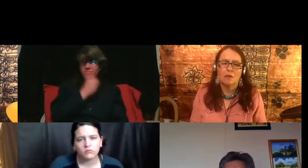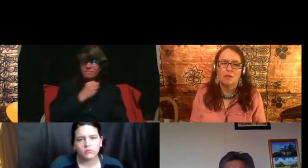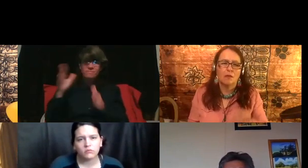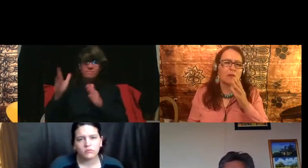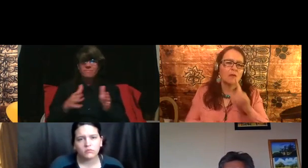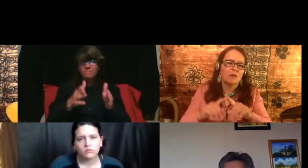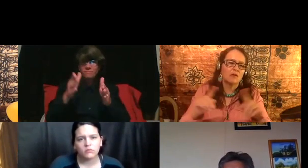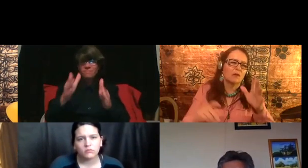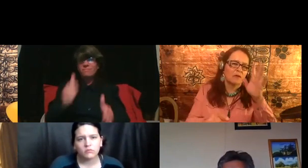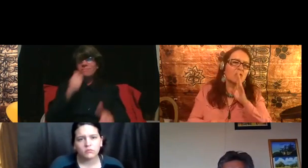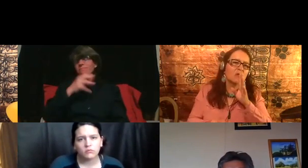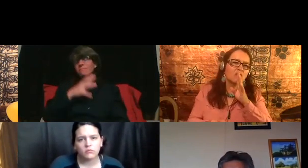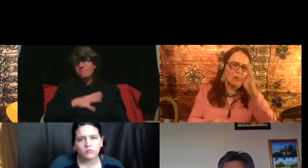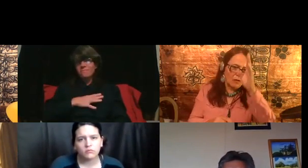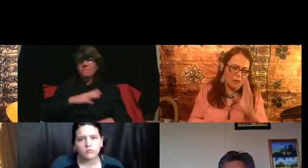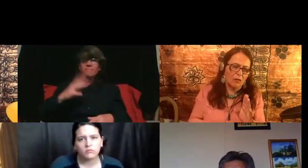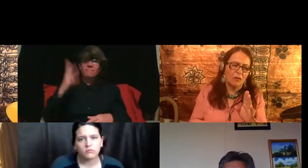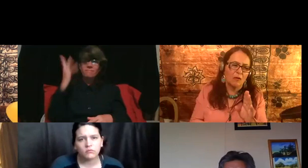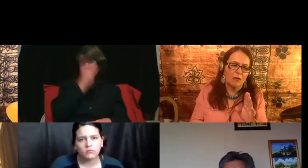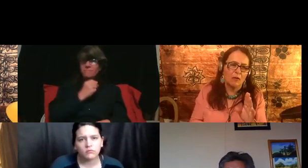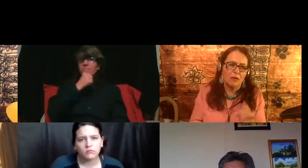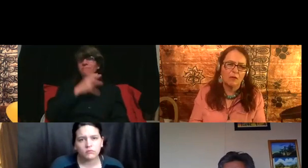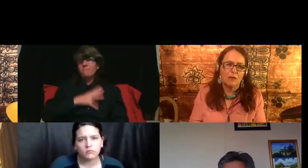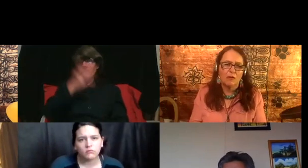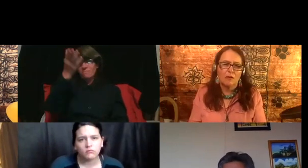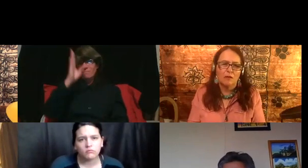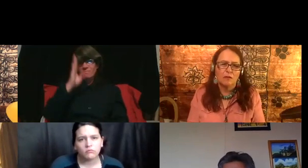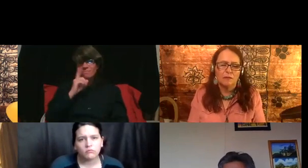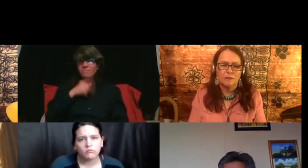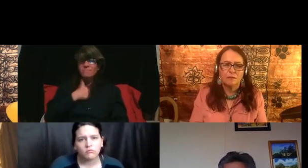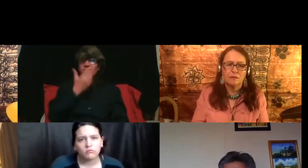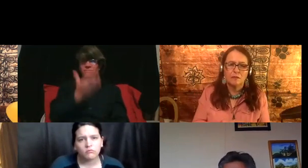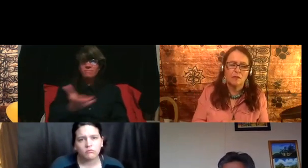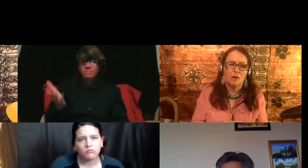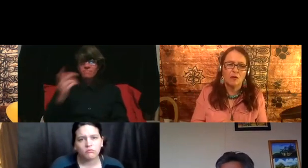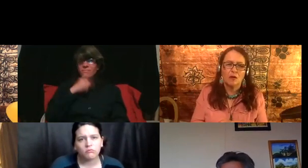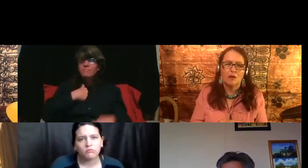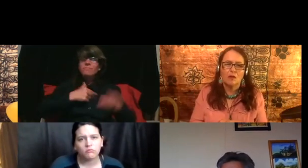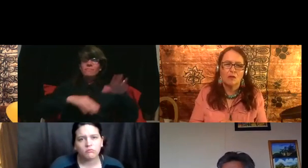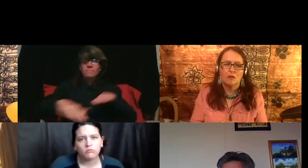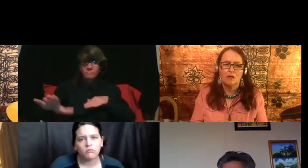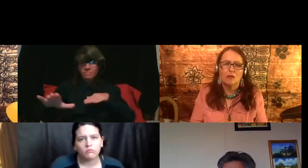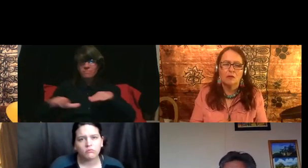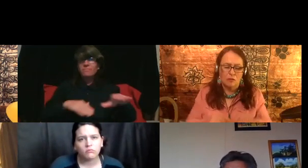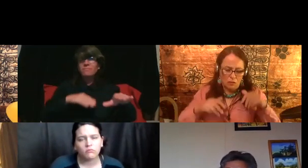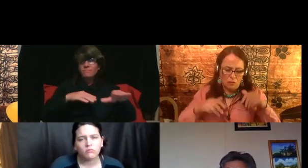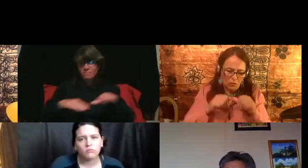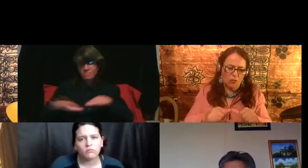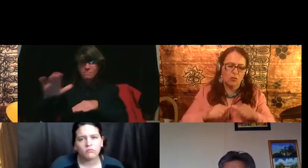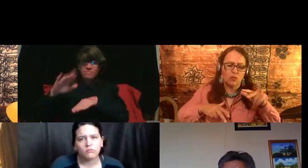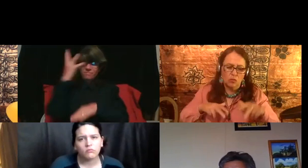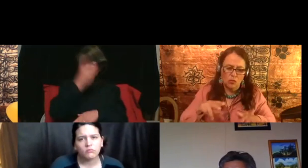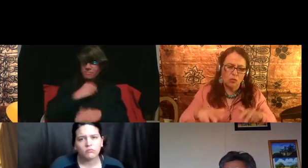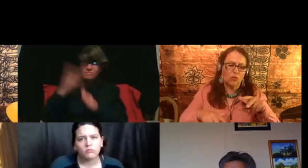na shanga ga aha wan oko oko na shanga she na